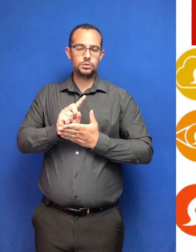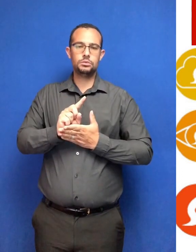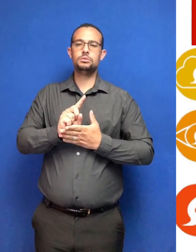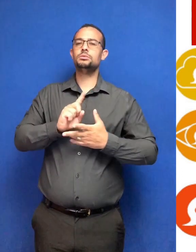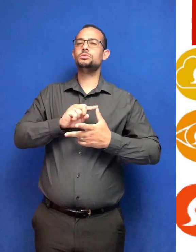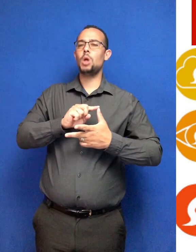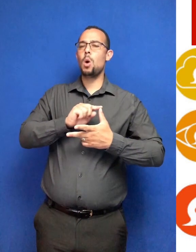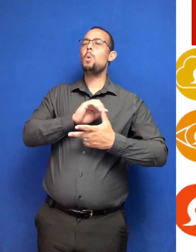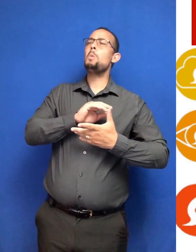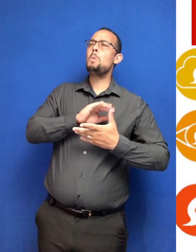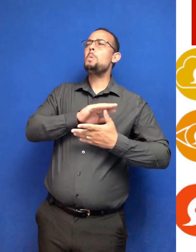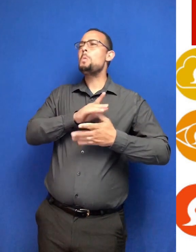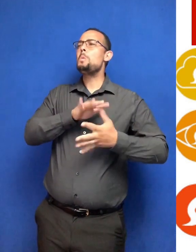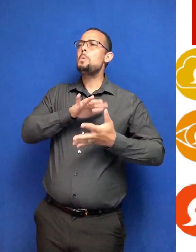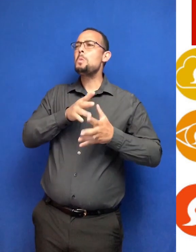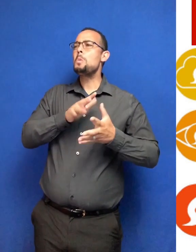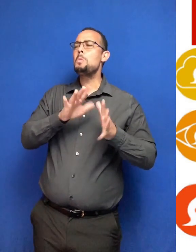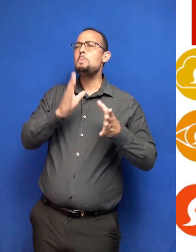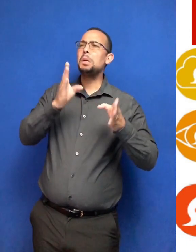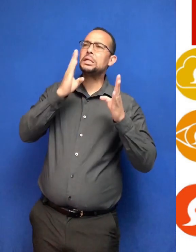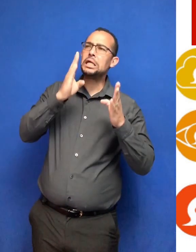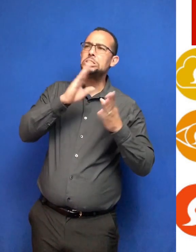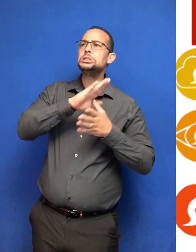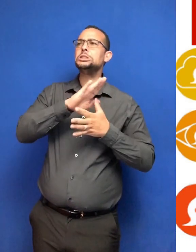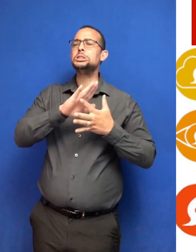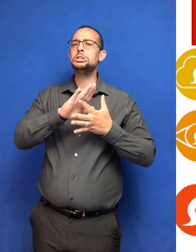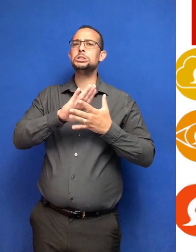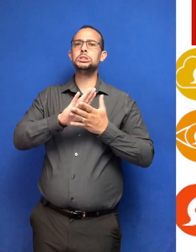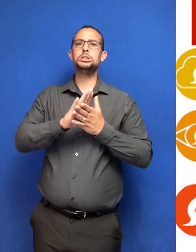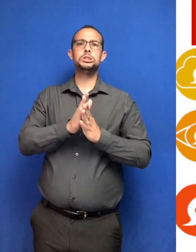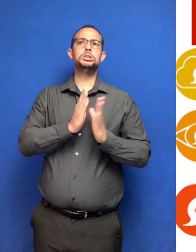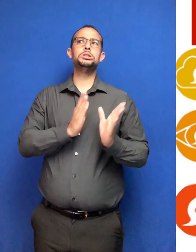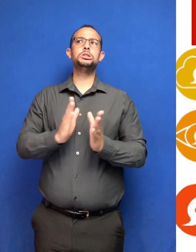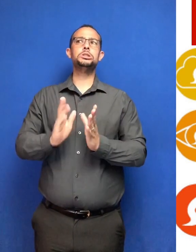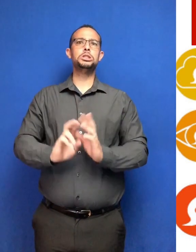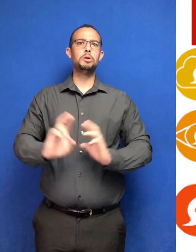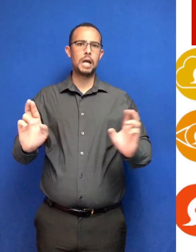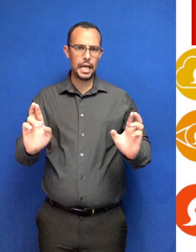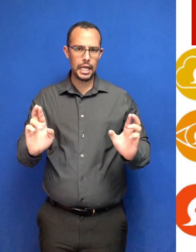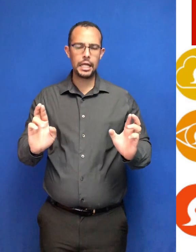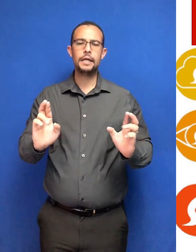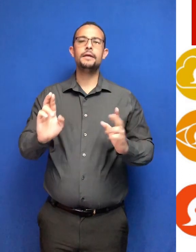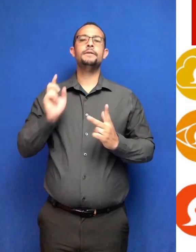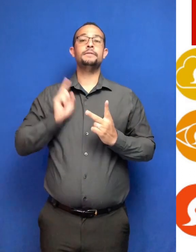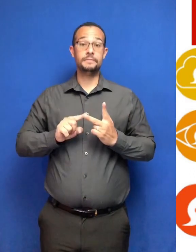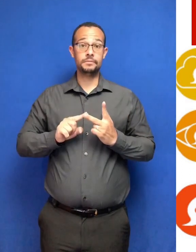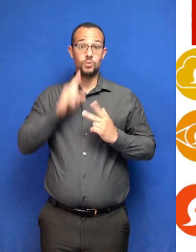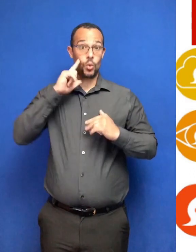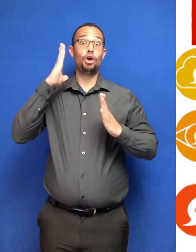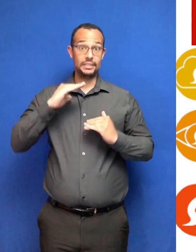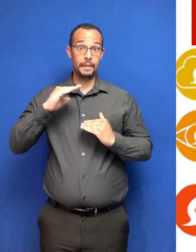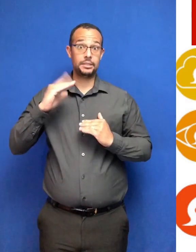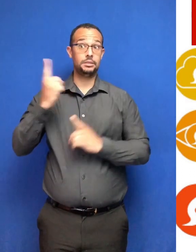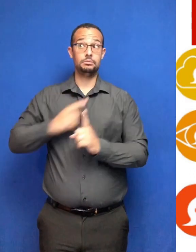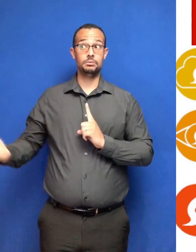to get ready. At the third level, we're expecting it. Now, this is the time you have to make sure